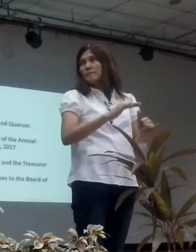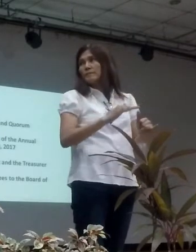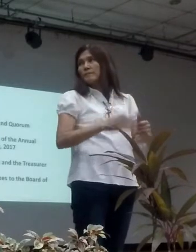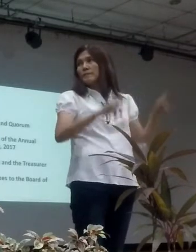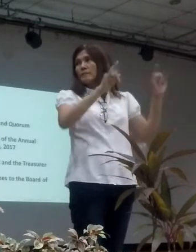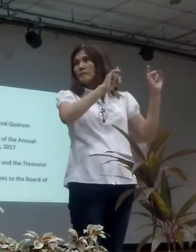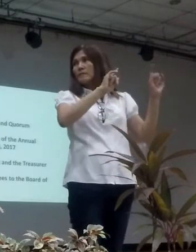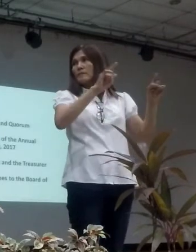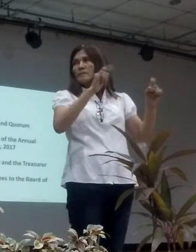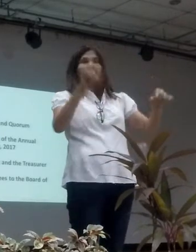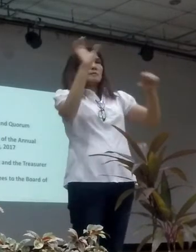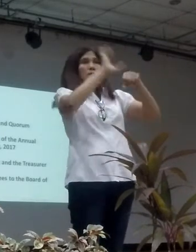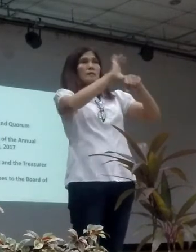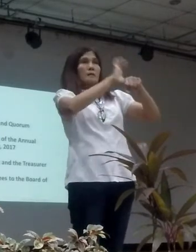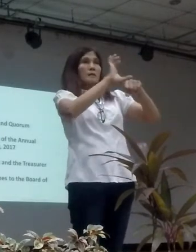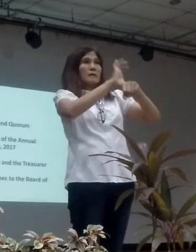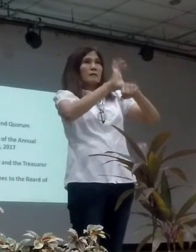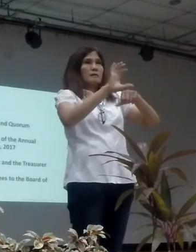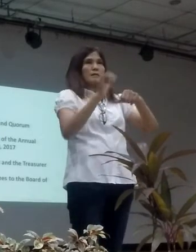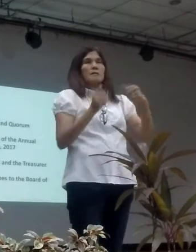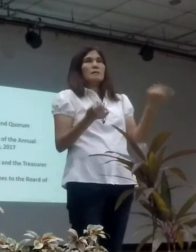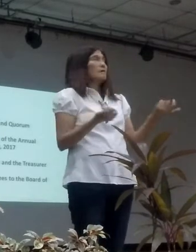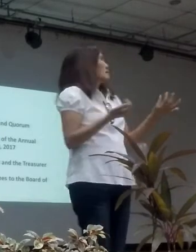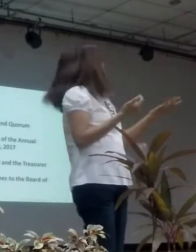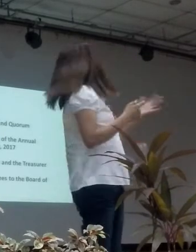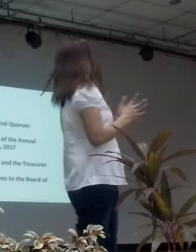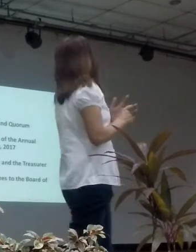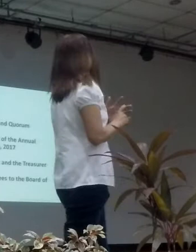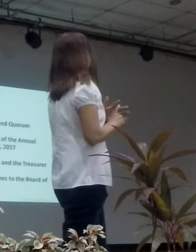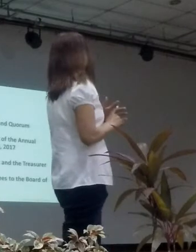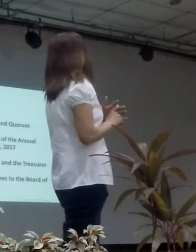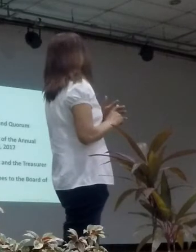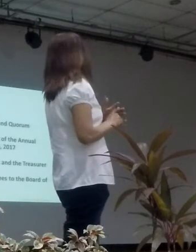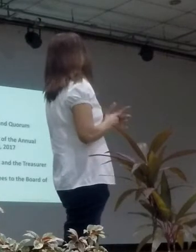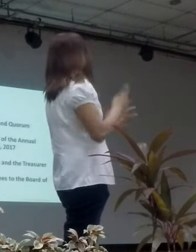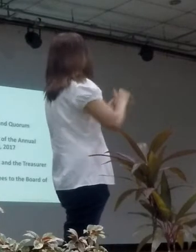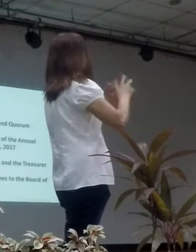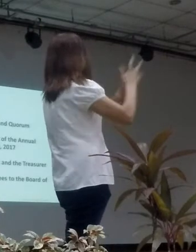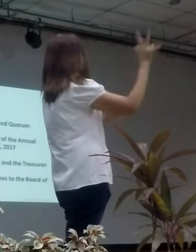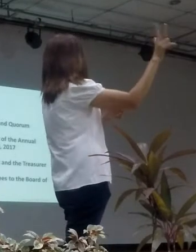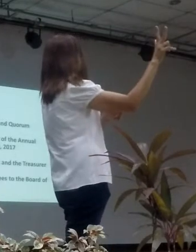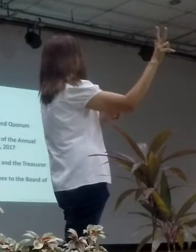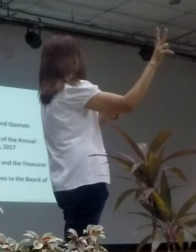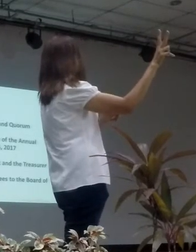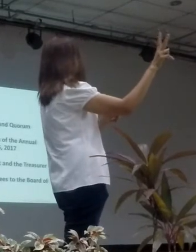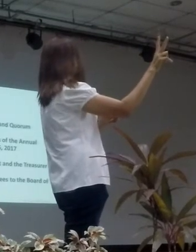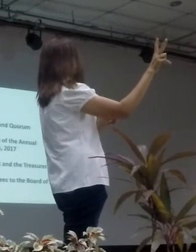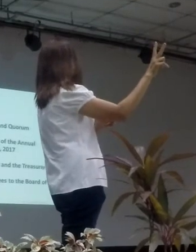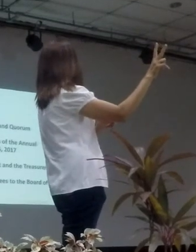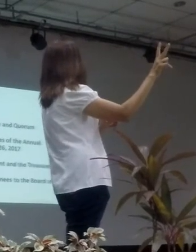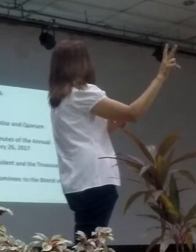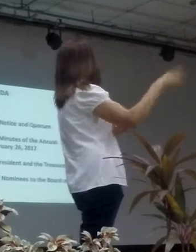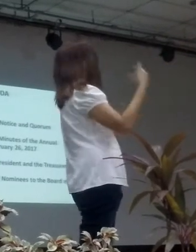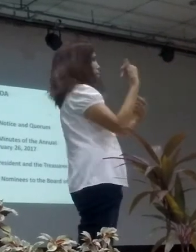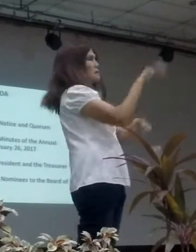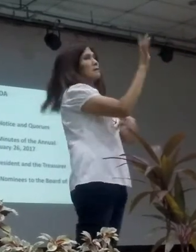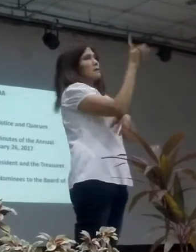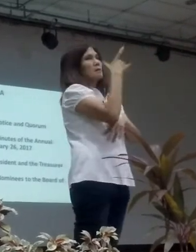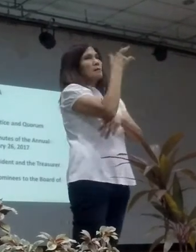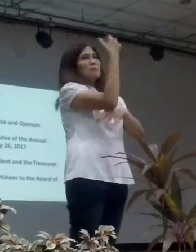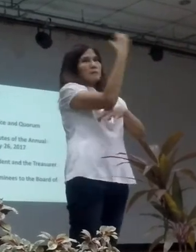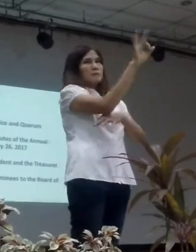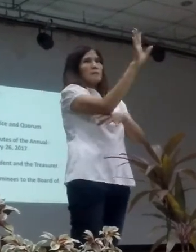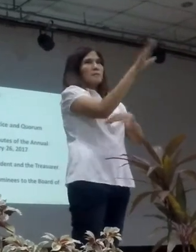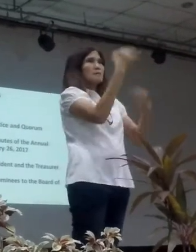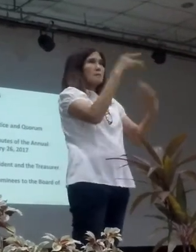attending, going to church, we will stop at number 3, have lunch, and then